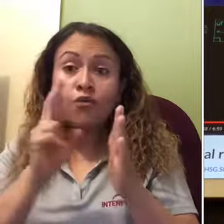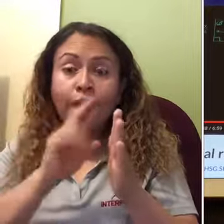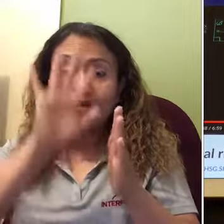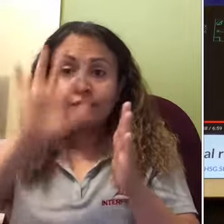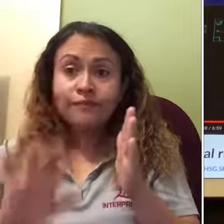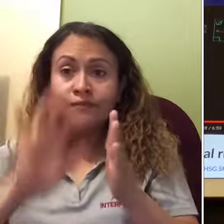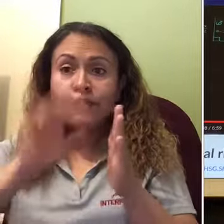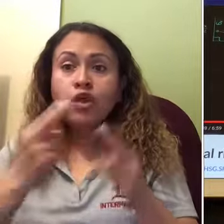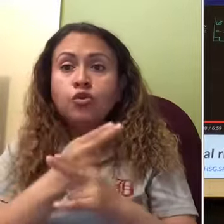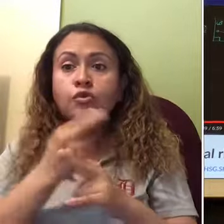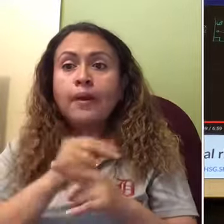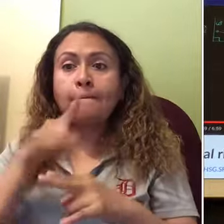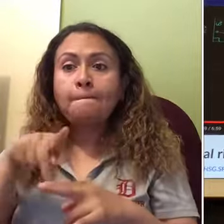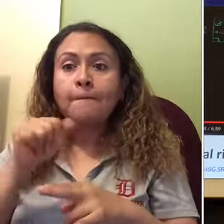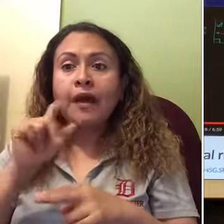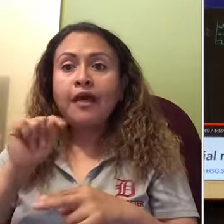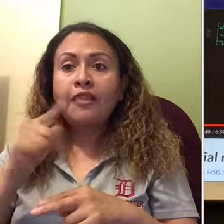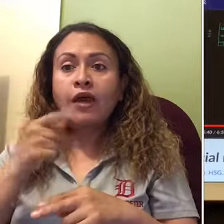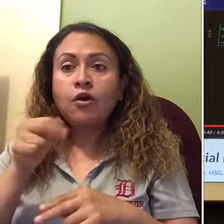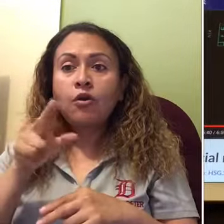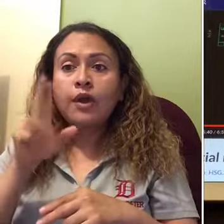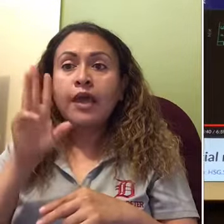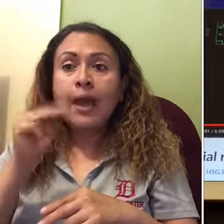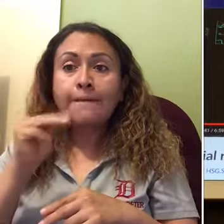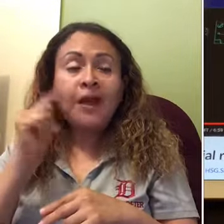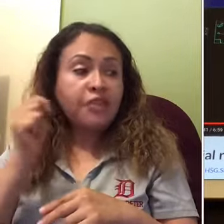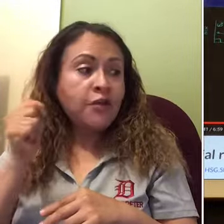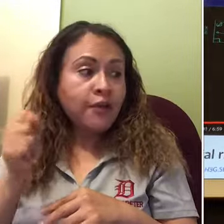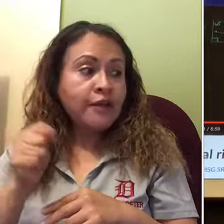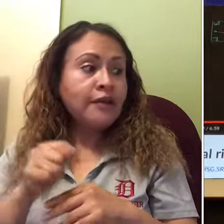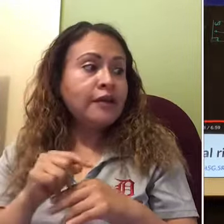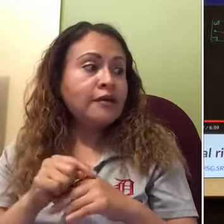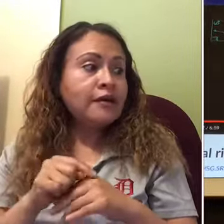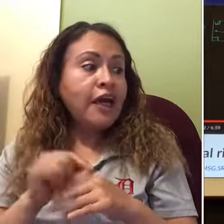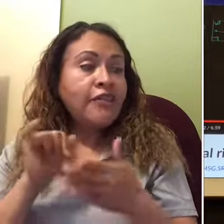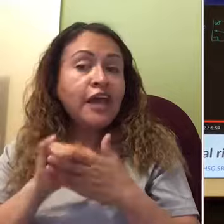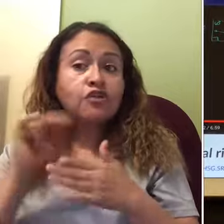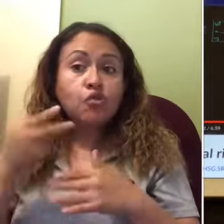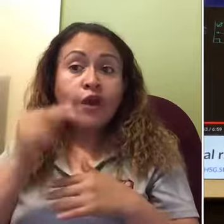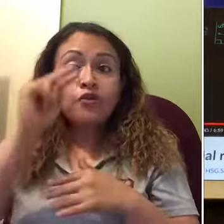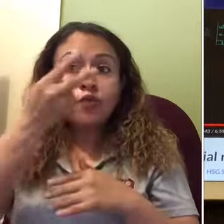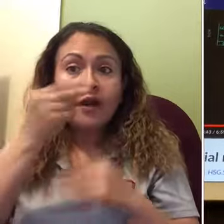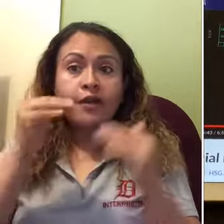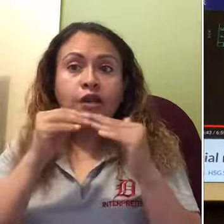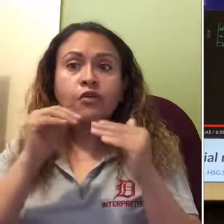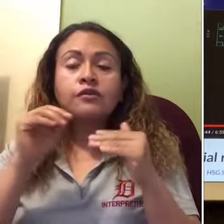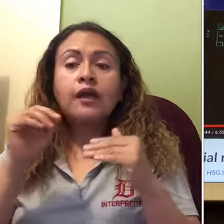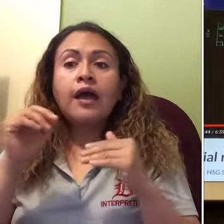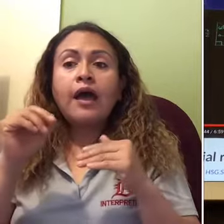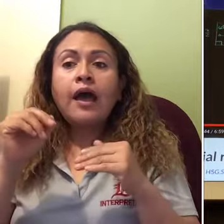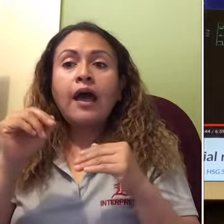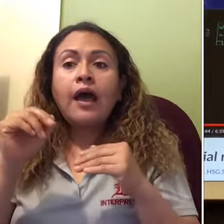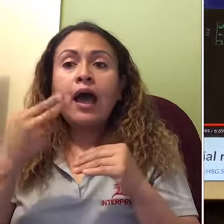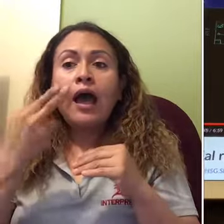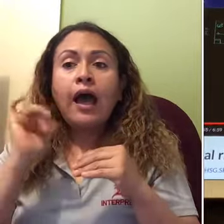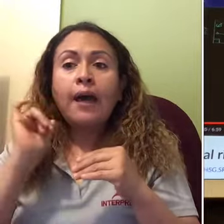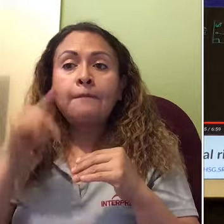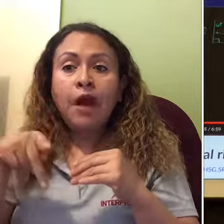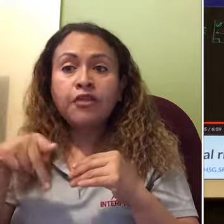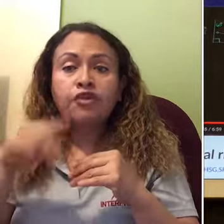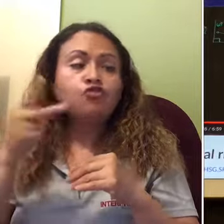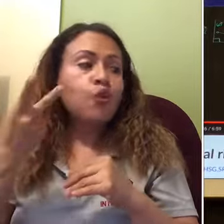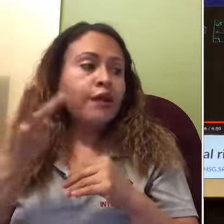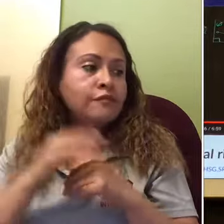applying the Pythagorean theorem. This side squared plus this side squared is going to equal the hypotenuse squared. And let's solve now for BD. You